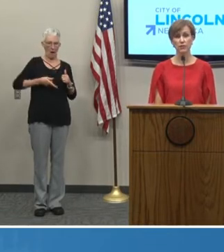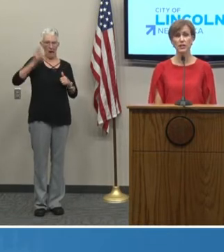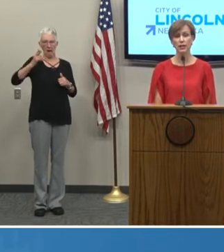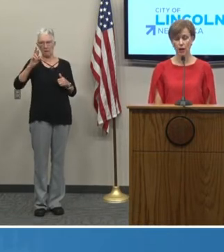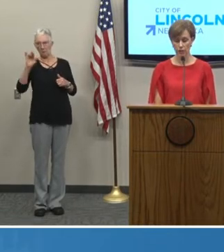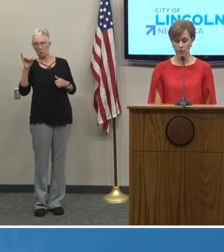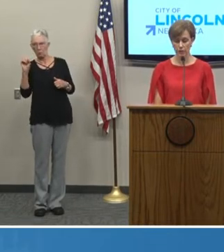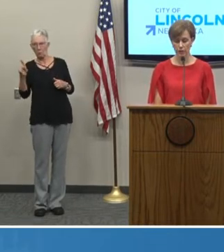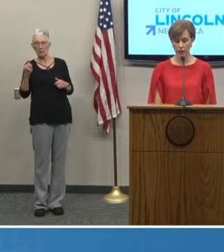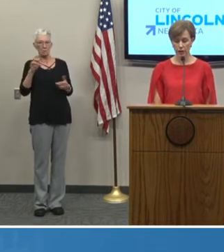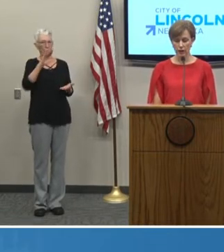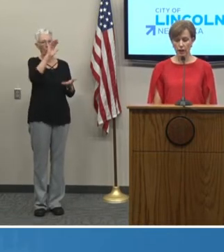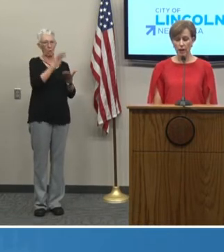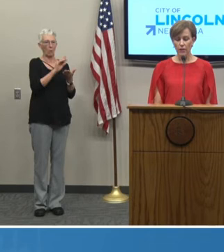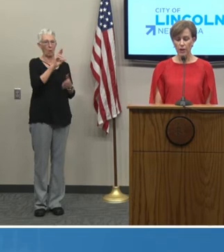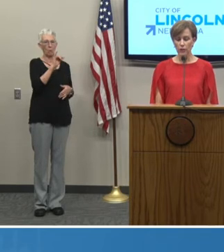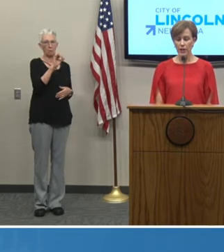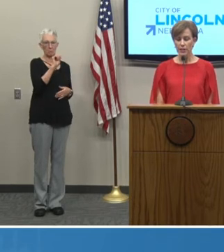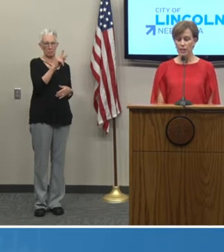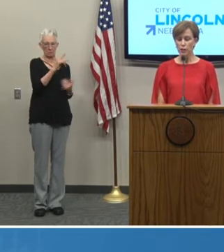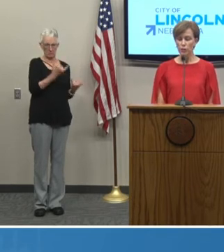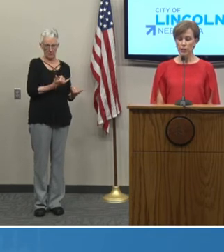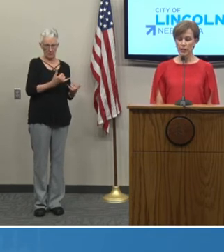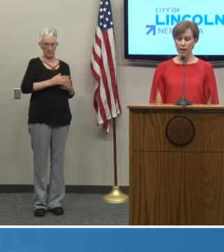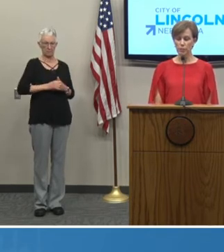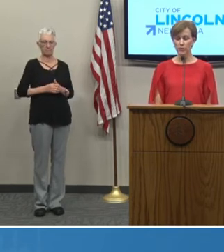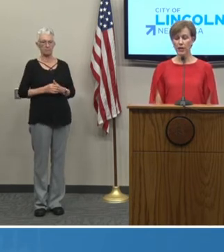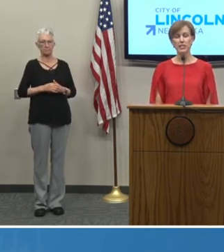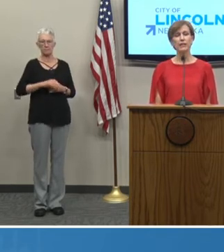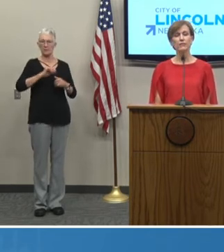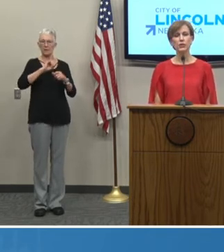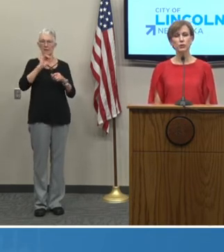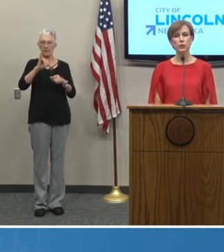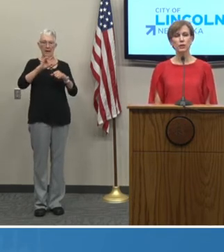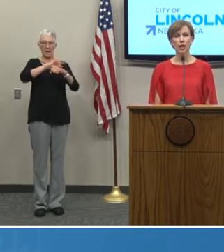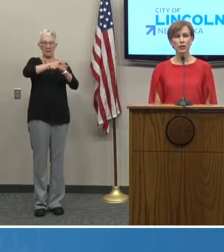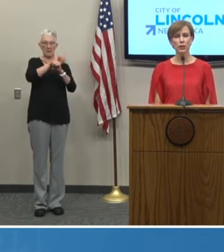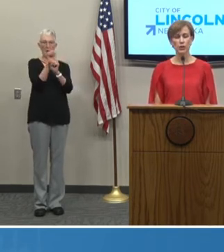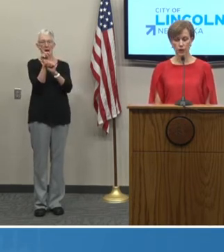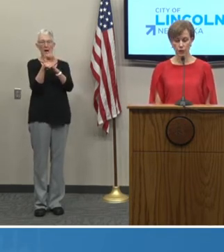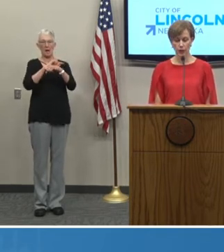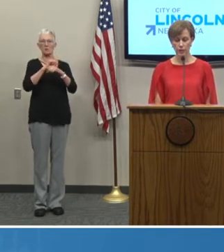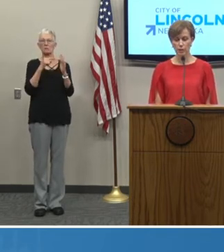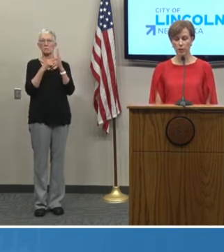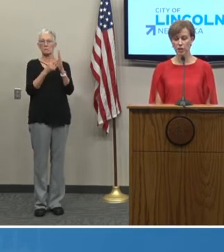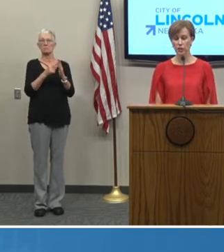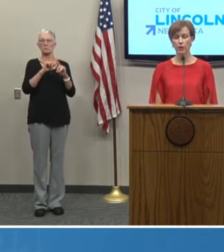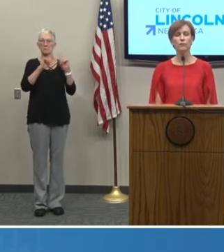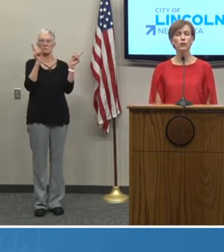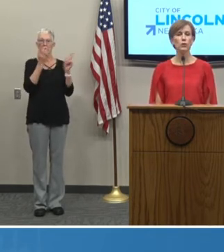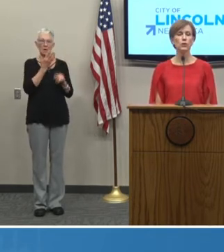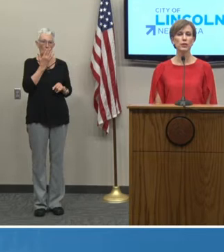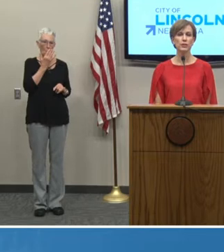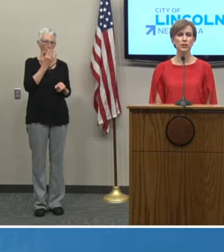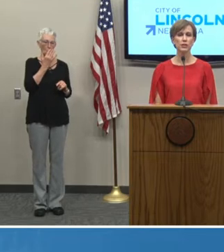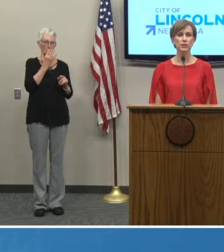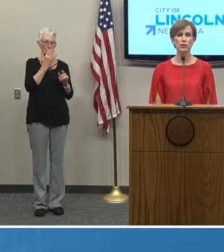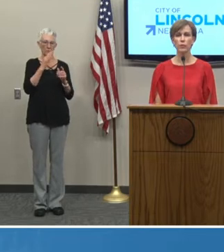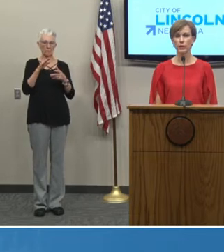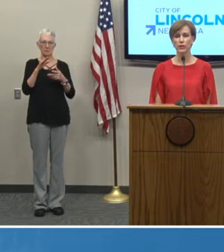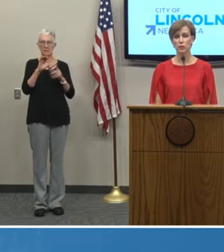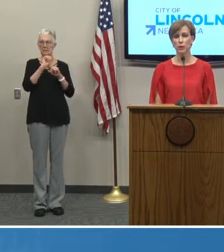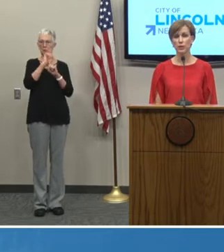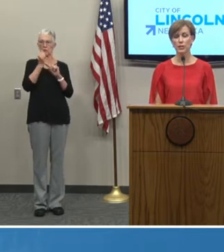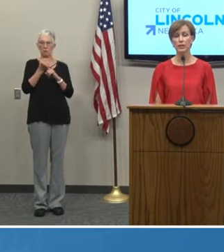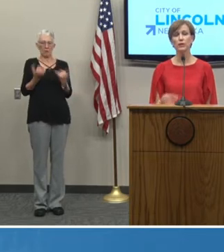protect ourselves and others. The COVID-19 risk dial provides a visual, color-coded depiction of local